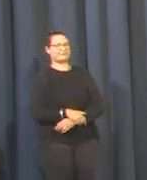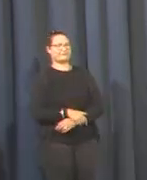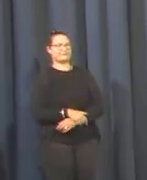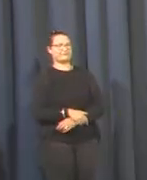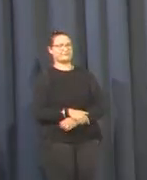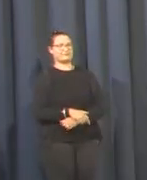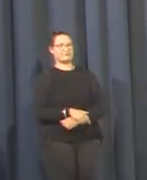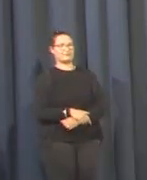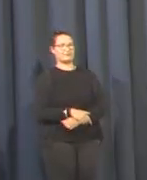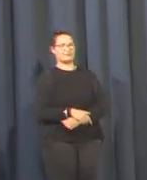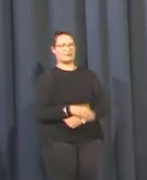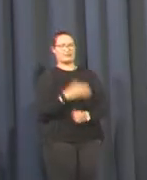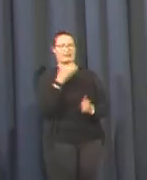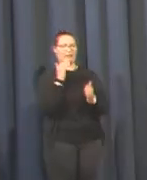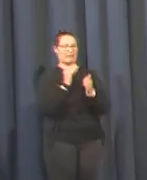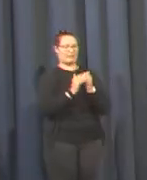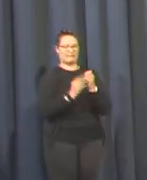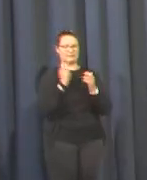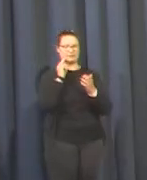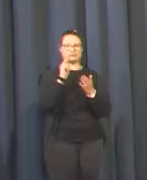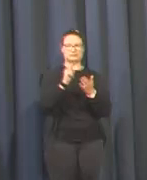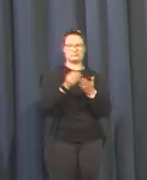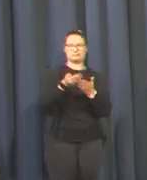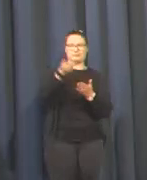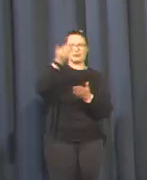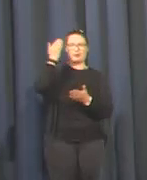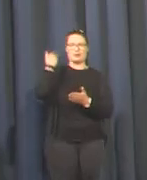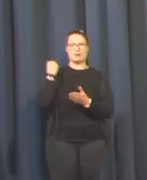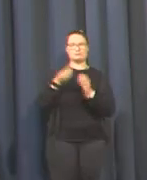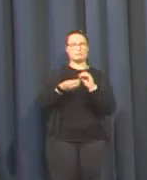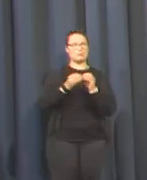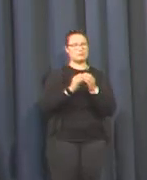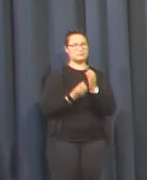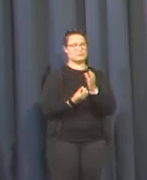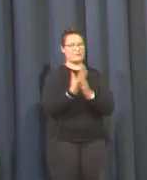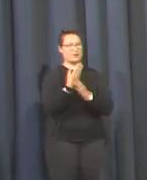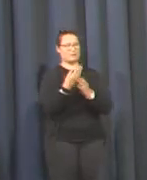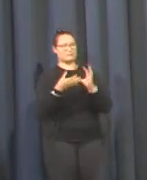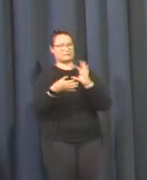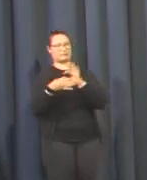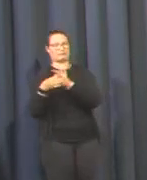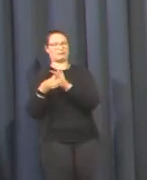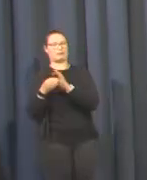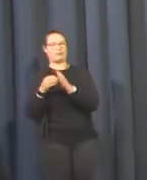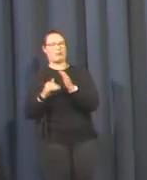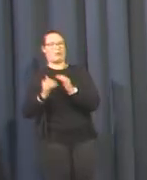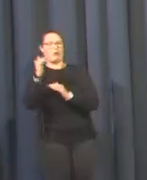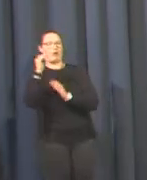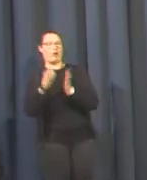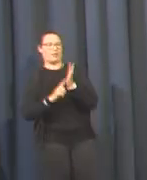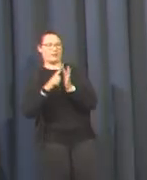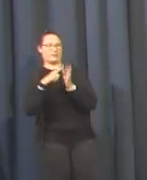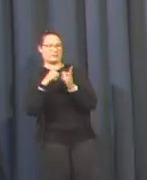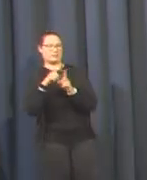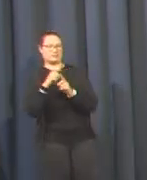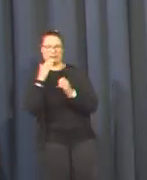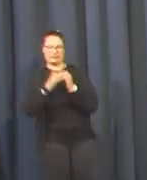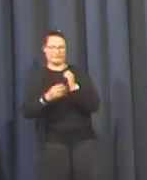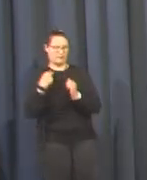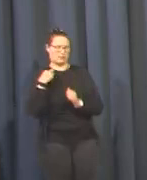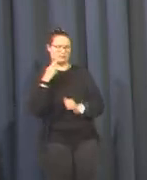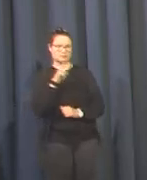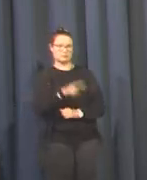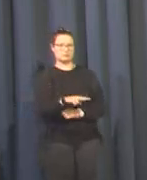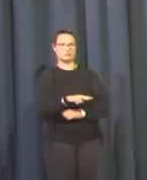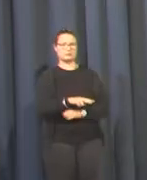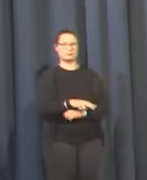I've never previously seen a child that's had issues with the development and had a high lead level before. There's a lot of reasons.